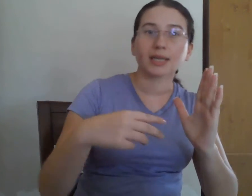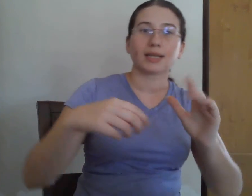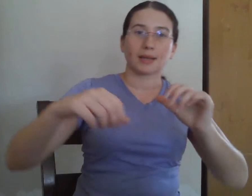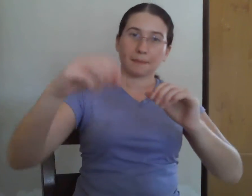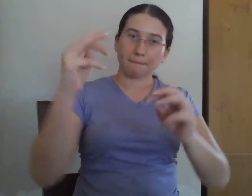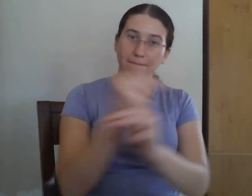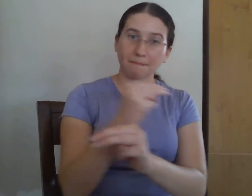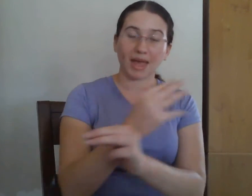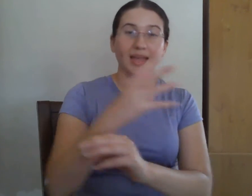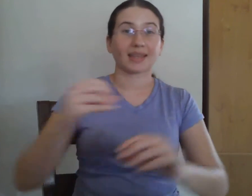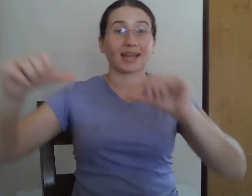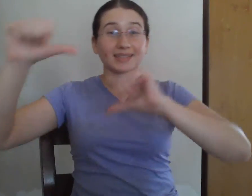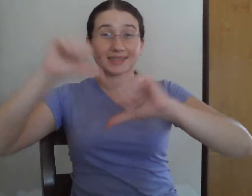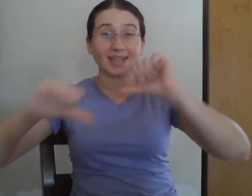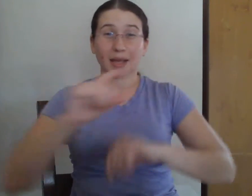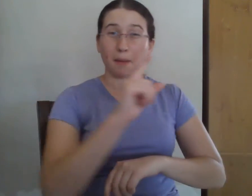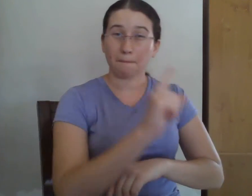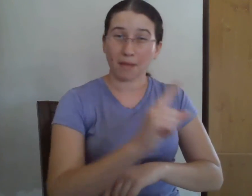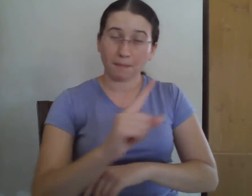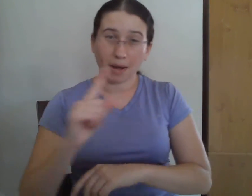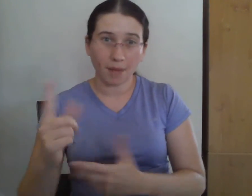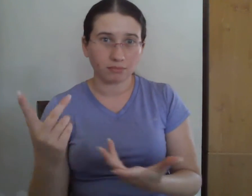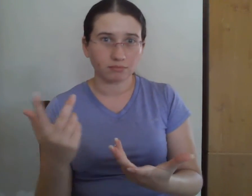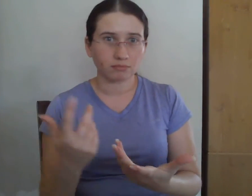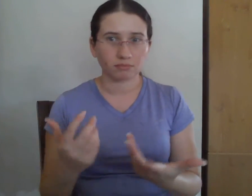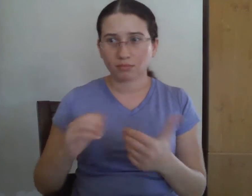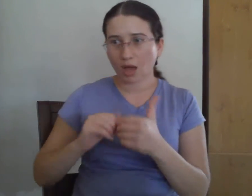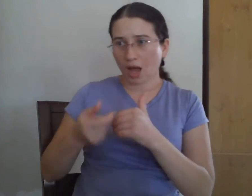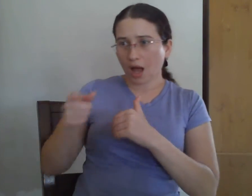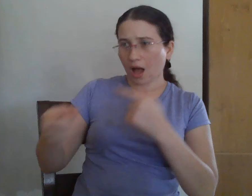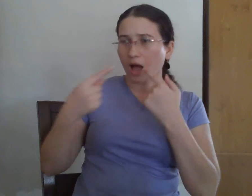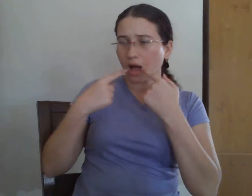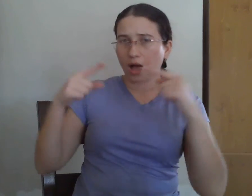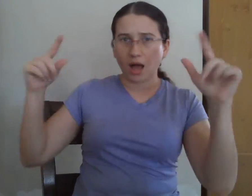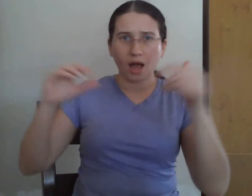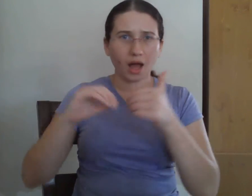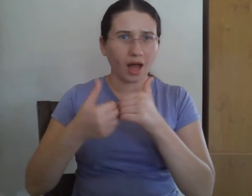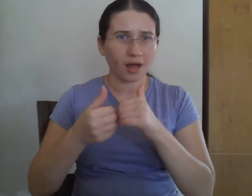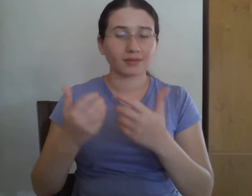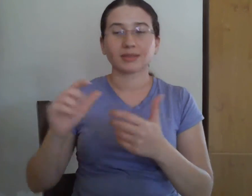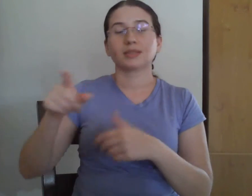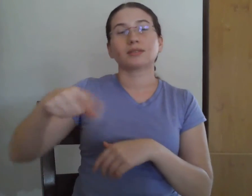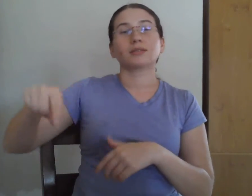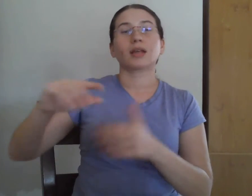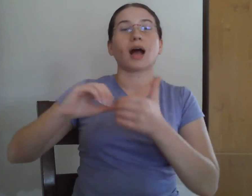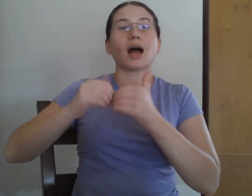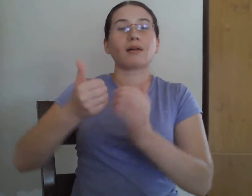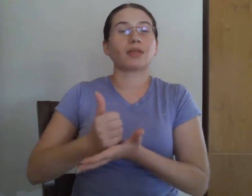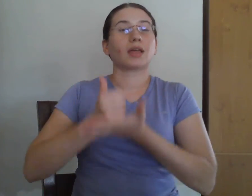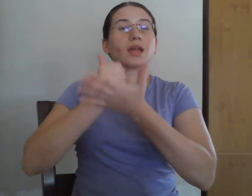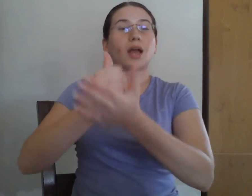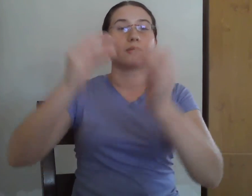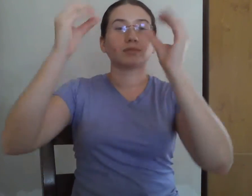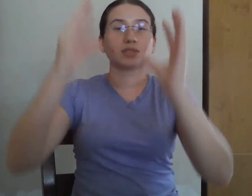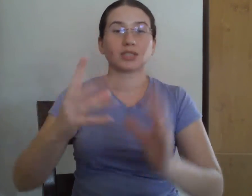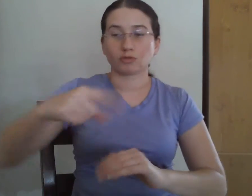science. And one of the keys to Shanghai's incredible success is the way they help teachers keep improving. They